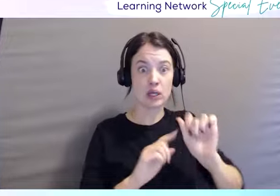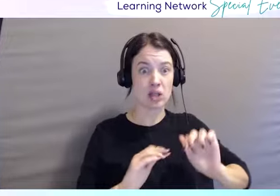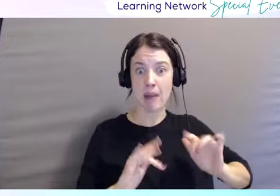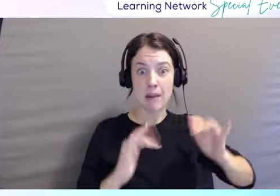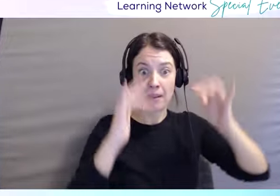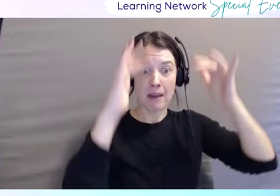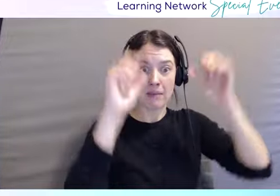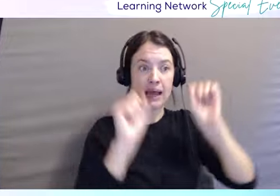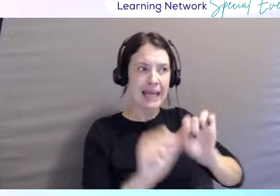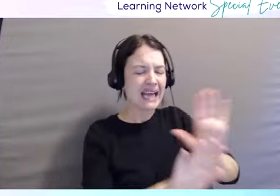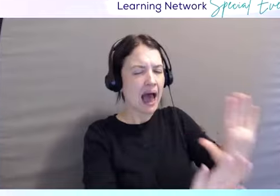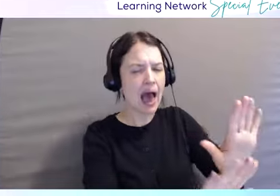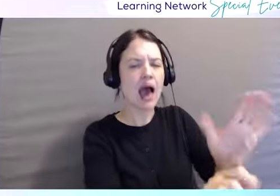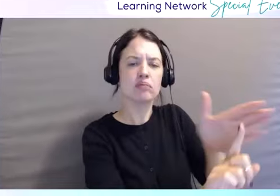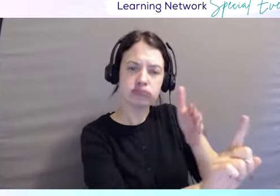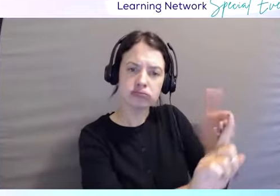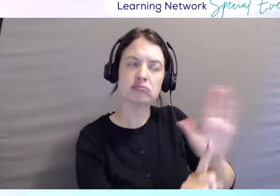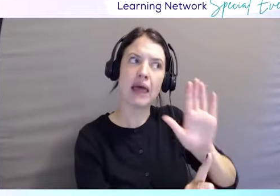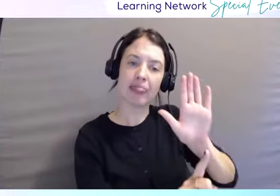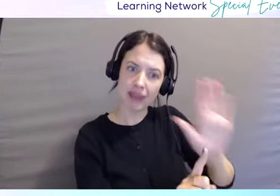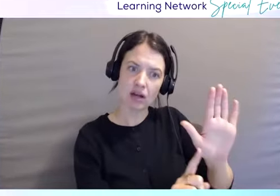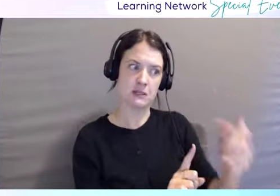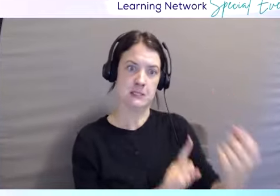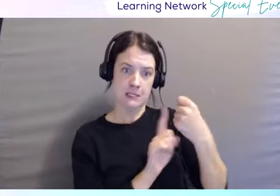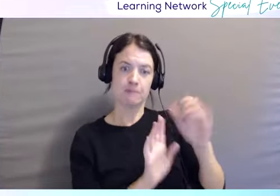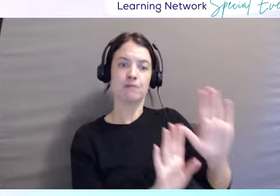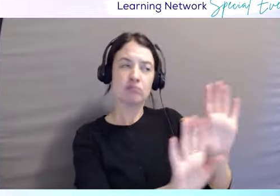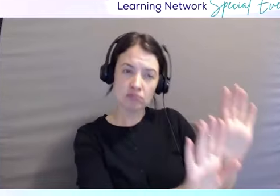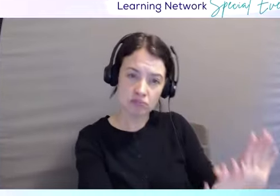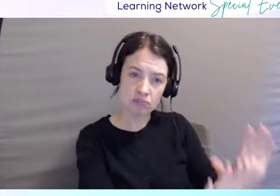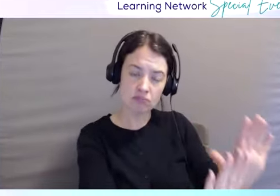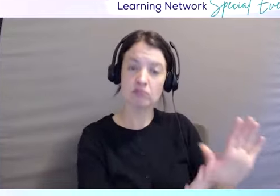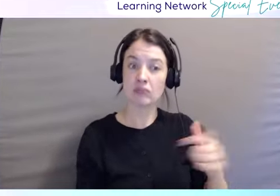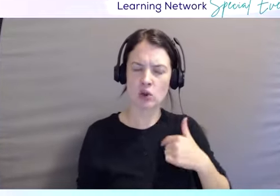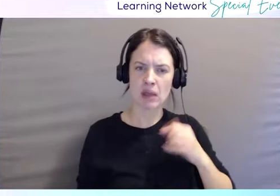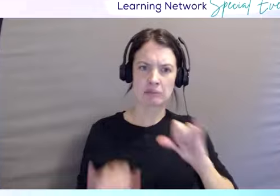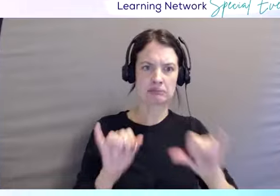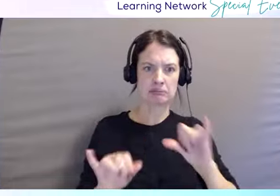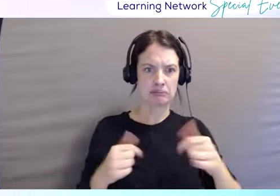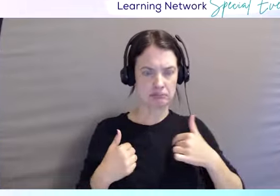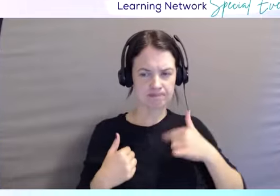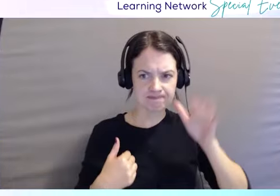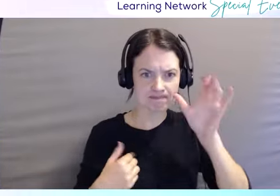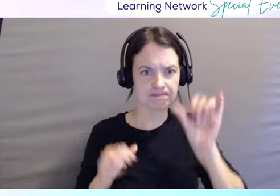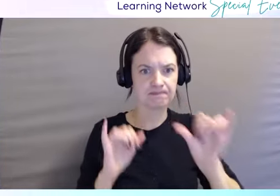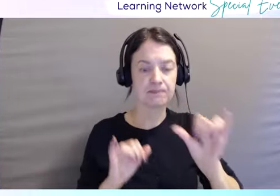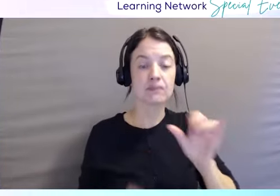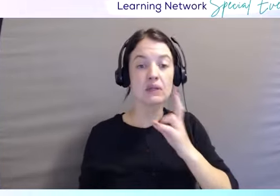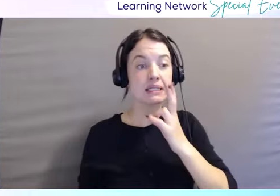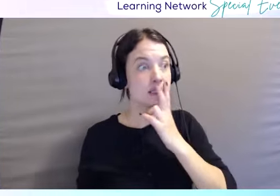perpetrators in the moment. So I heard stories about the dynamics of how sharing a cigarette or lighting one or stopping